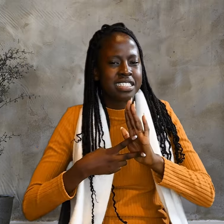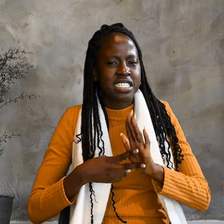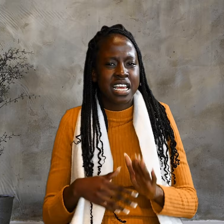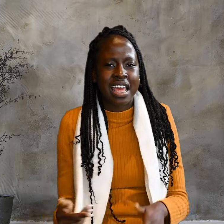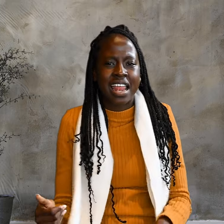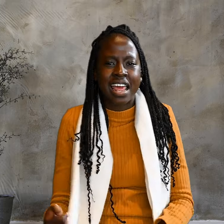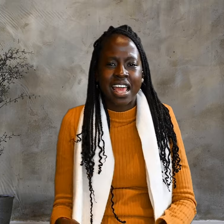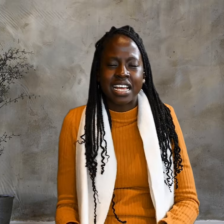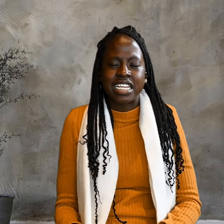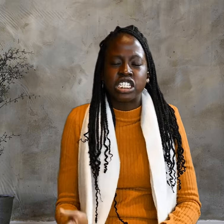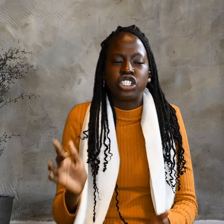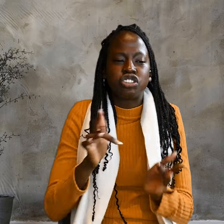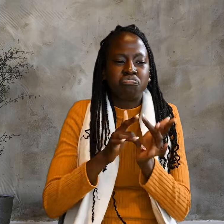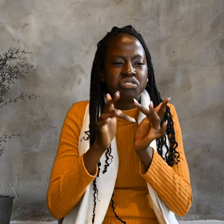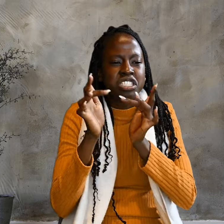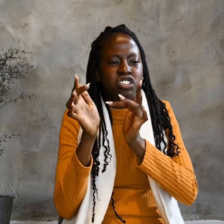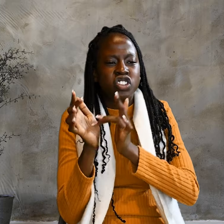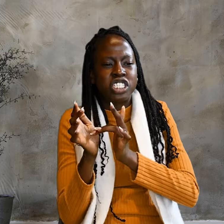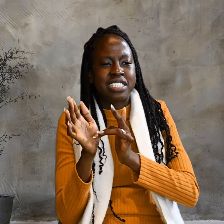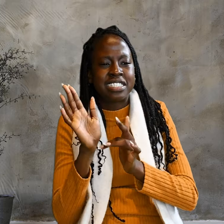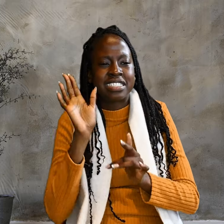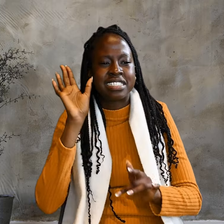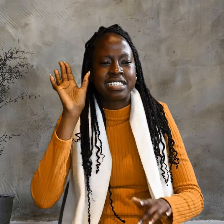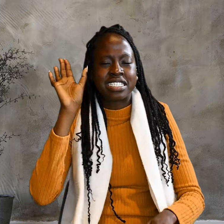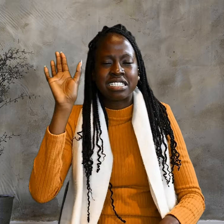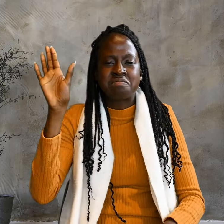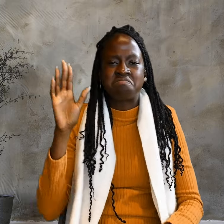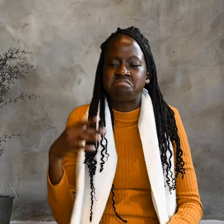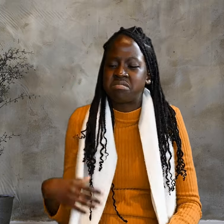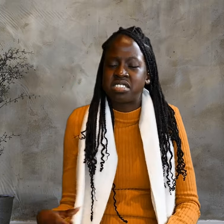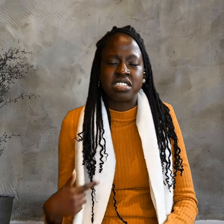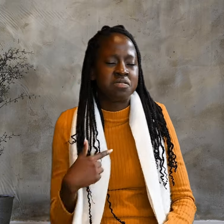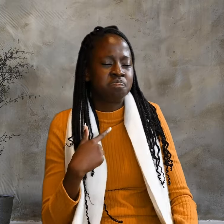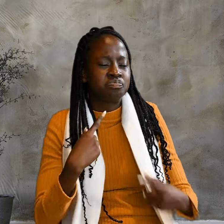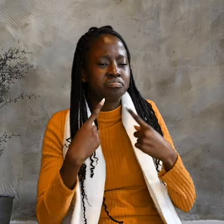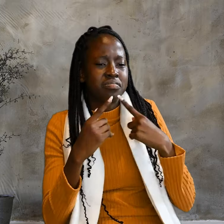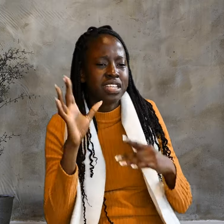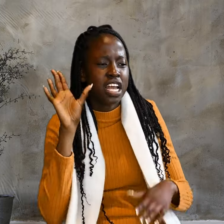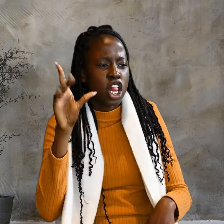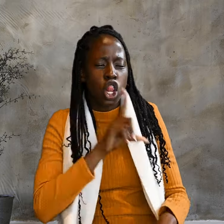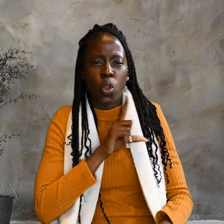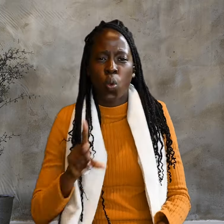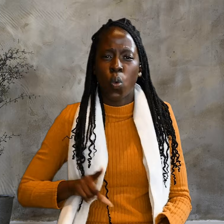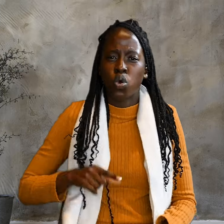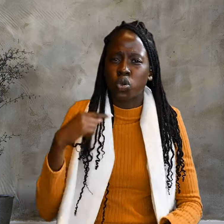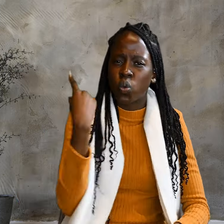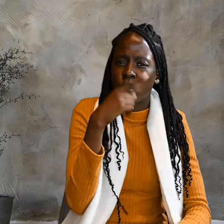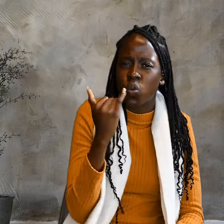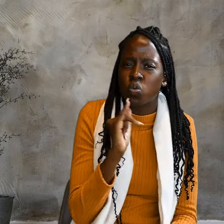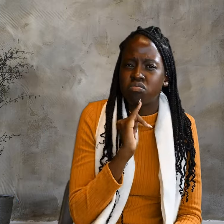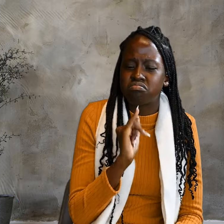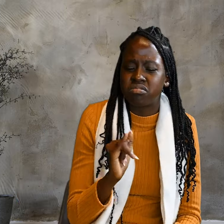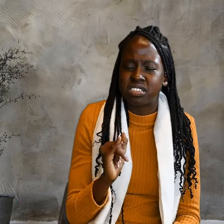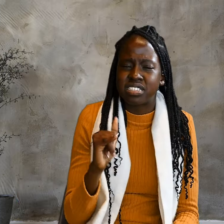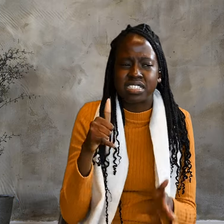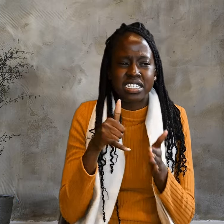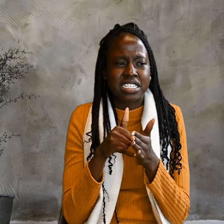Leaning back against Jesus, he asked him, "Lord, who is it?"